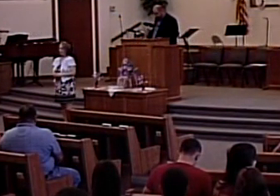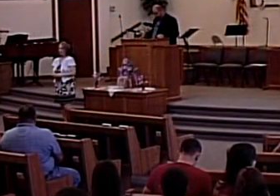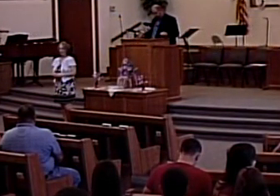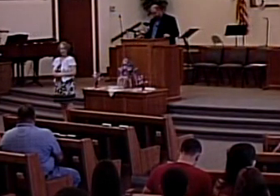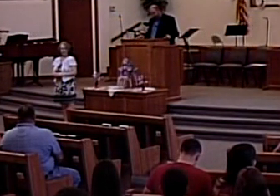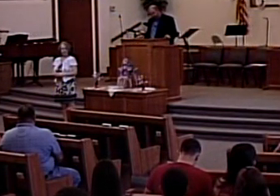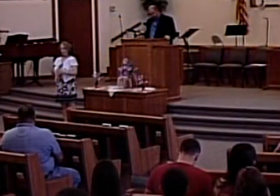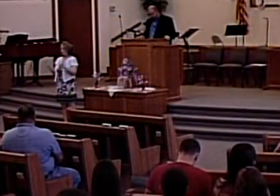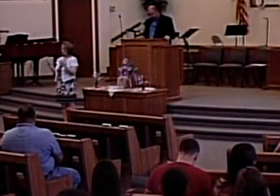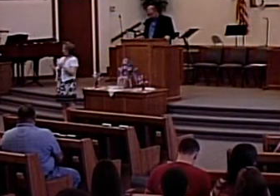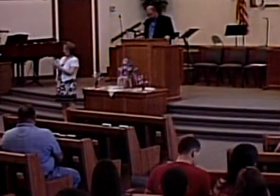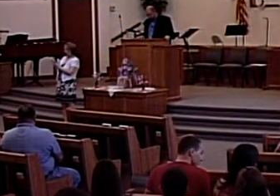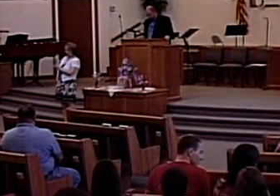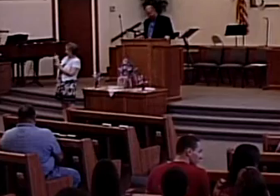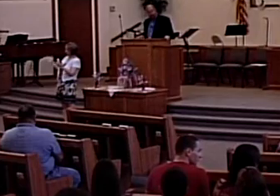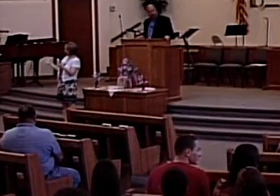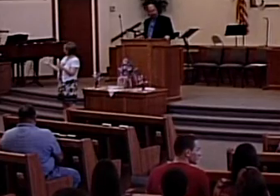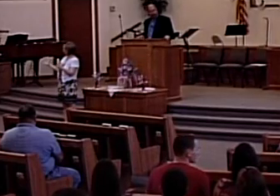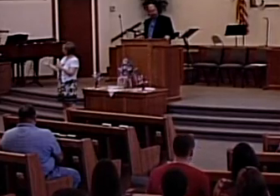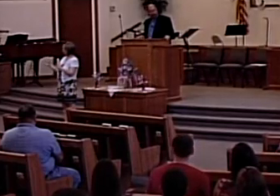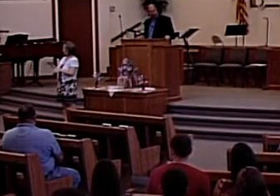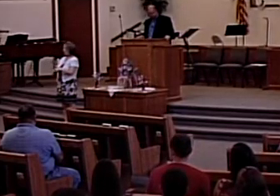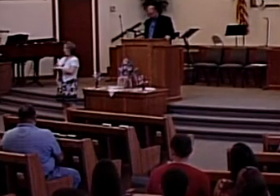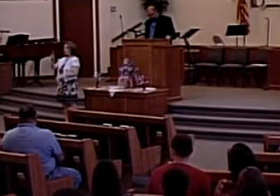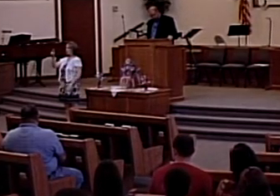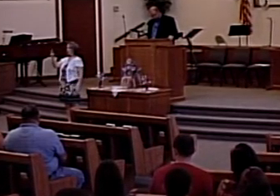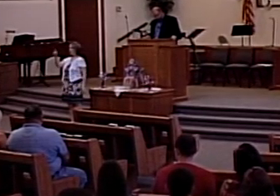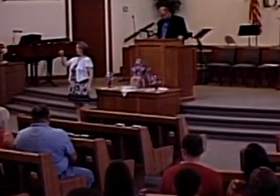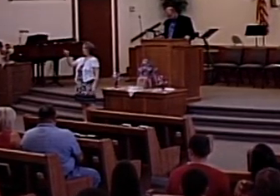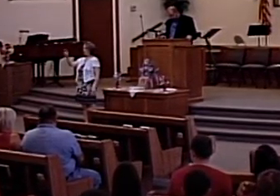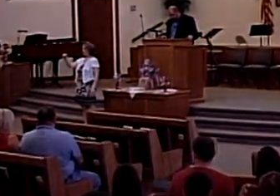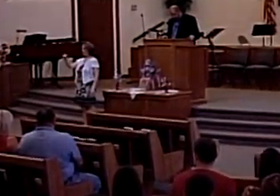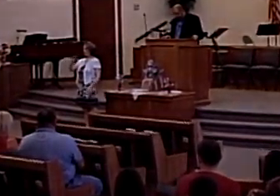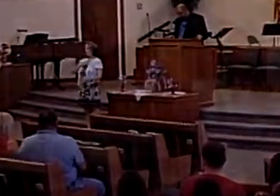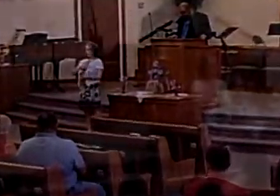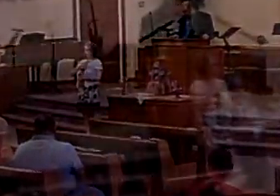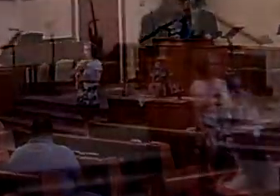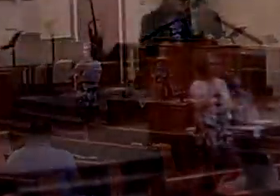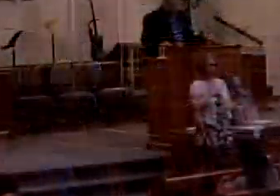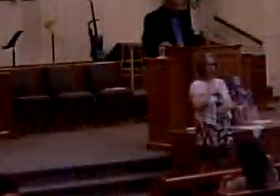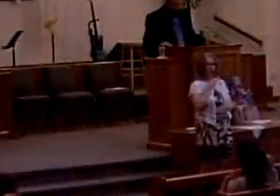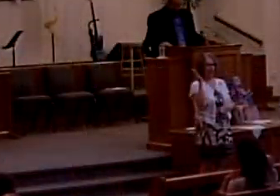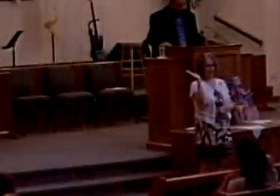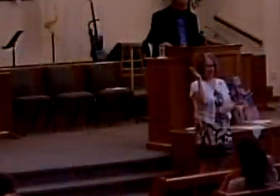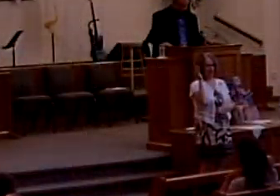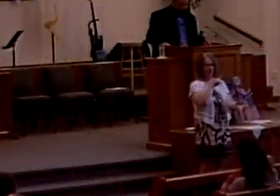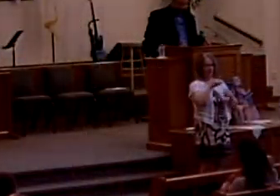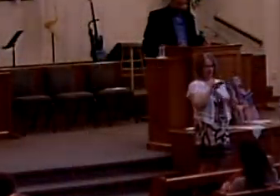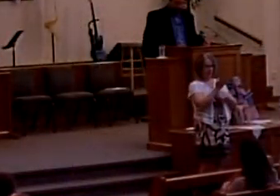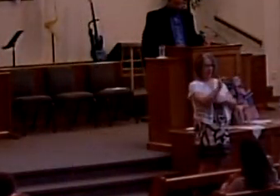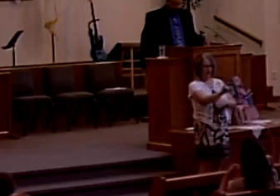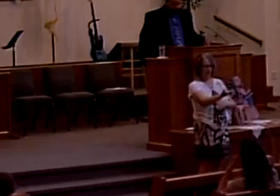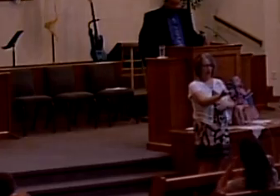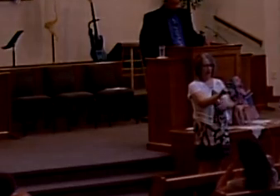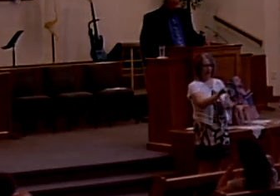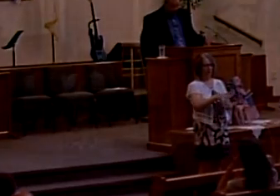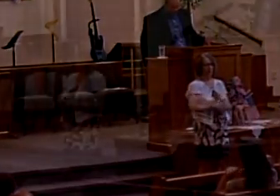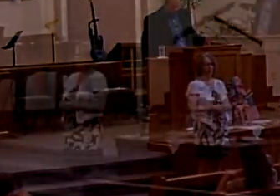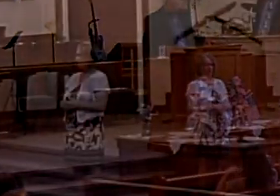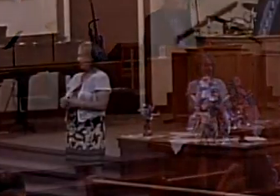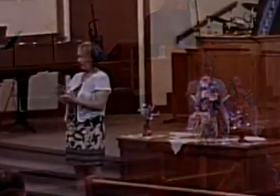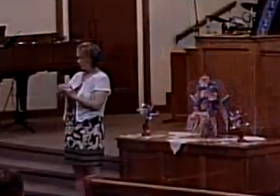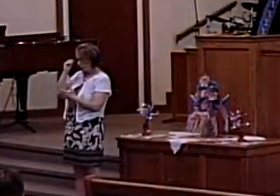We finished up last week in 2 Timothy. I enjoyed preaching through that, gleaned a lot from it, and so I